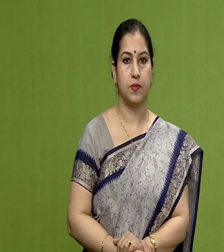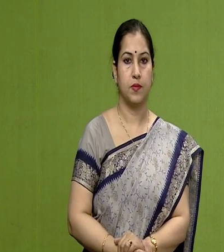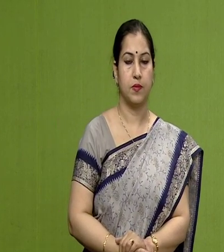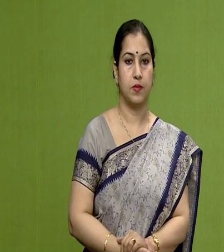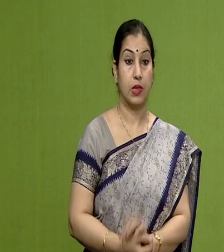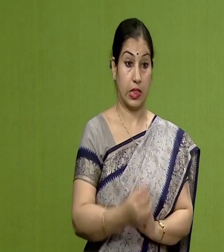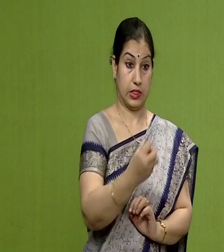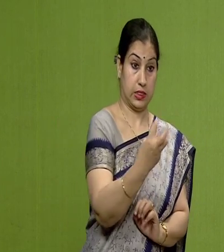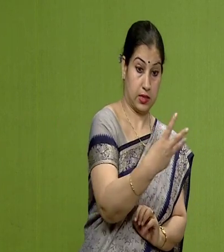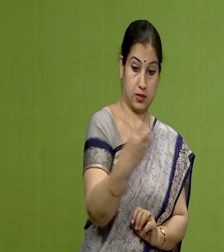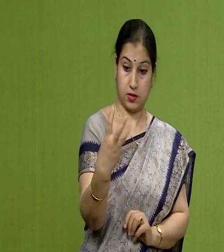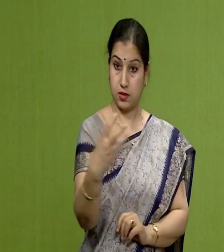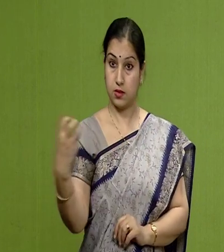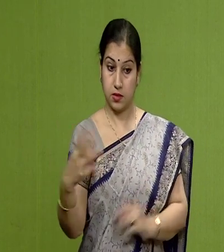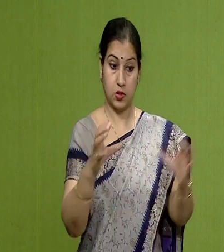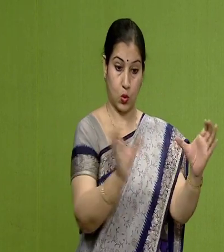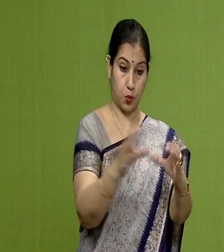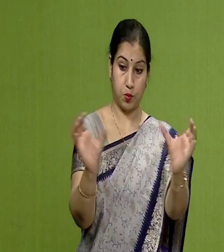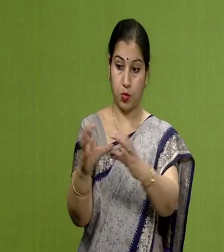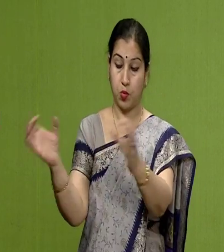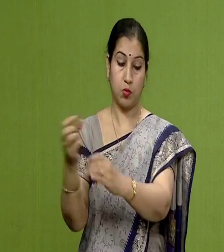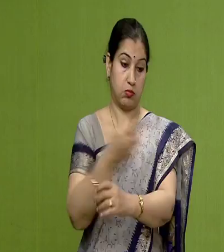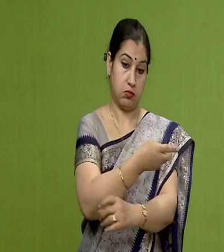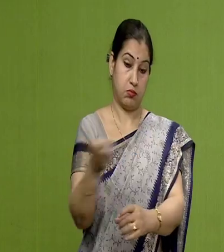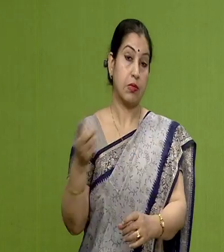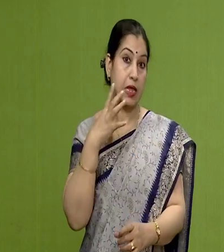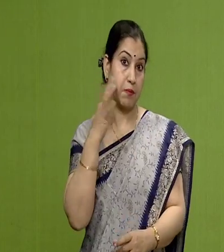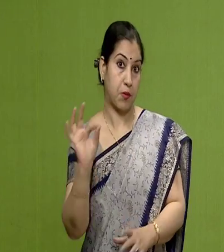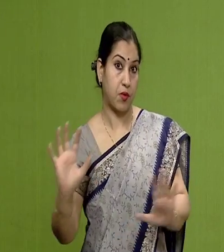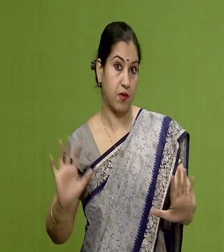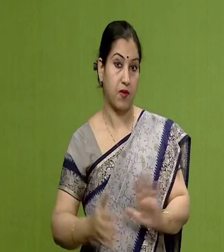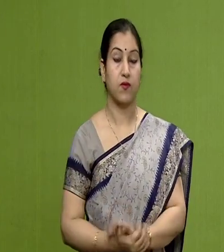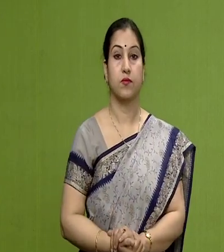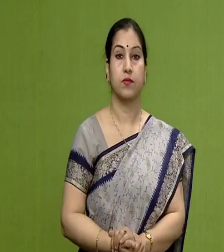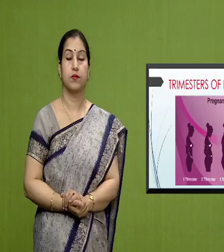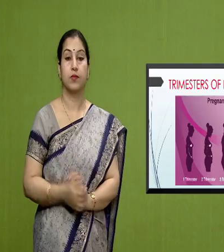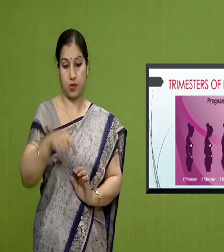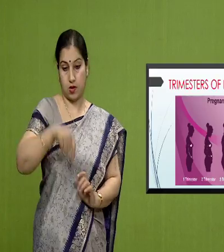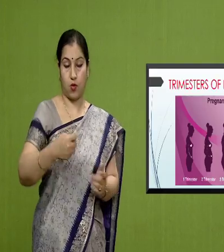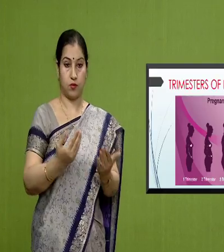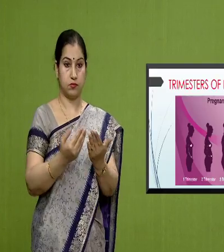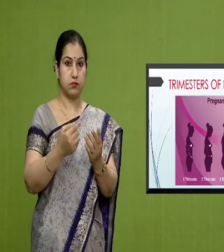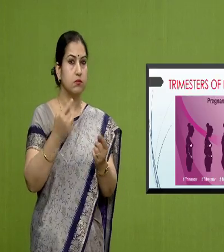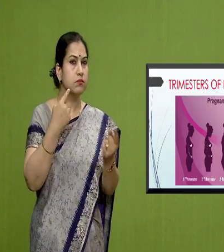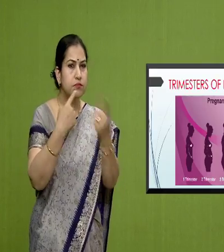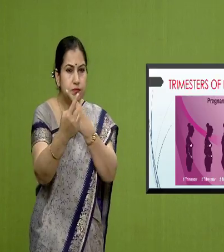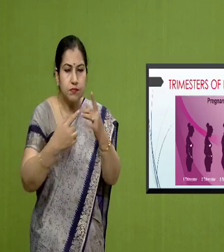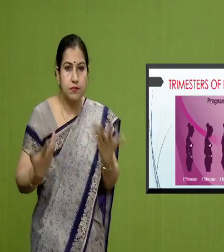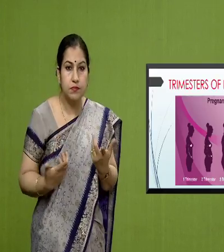Each trimester has its own significance. Let's study the